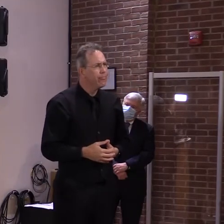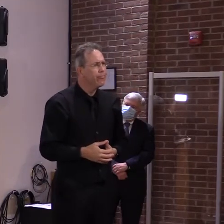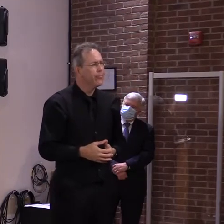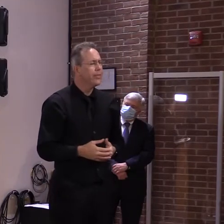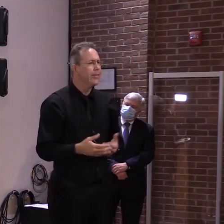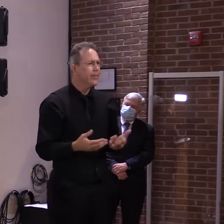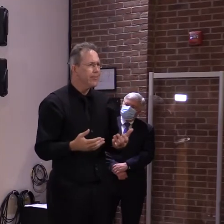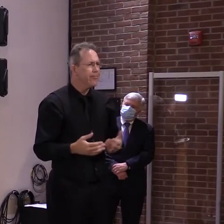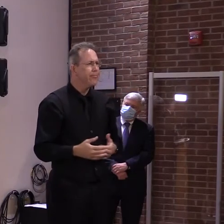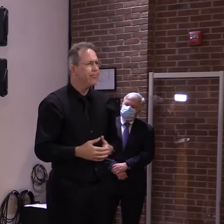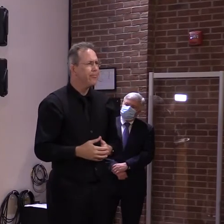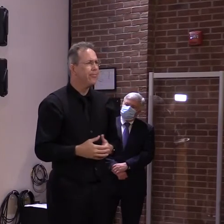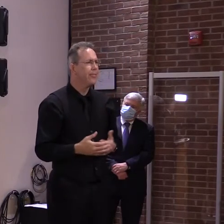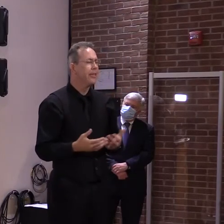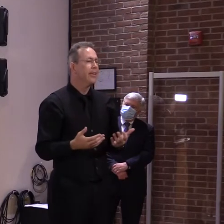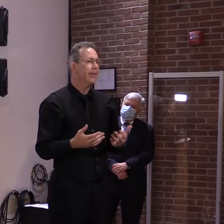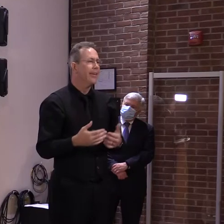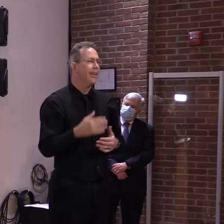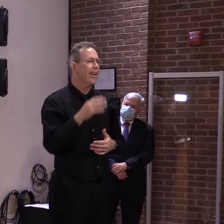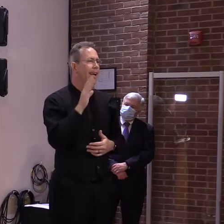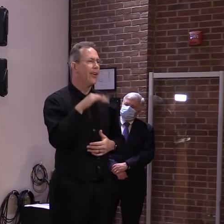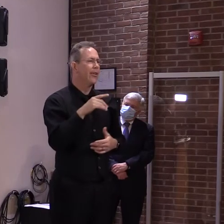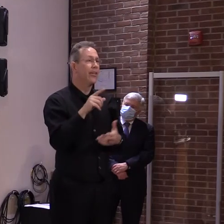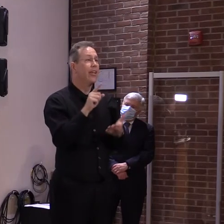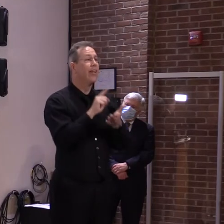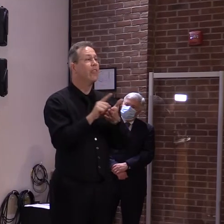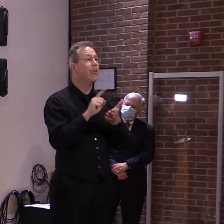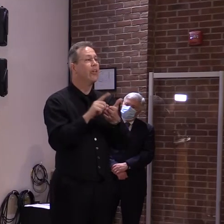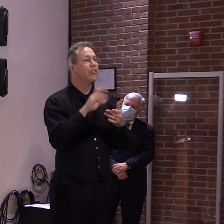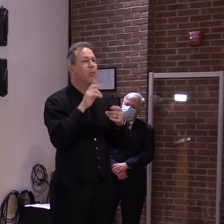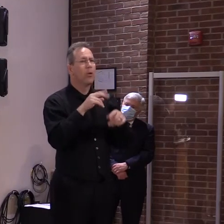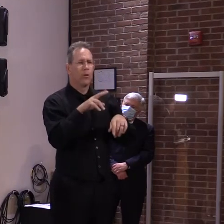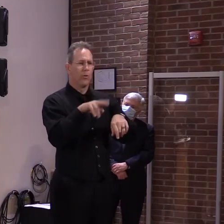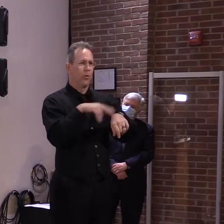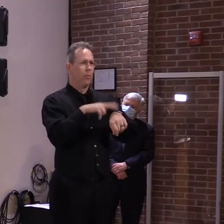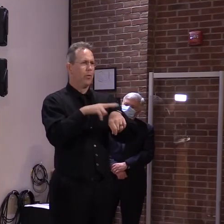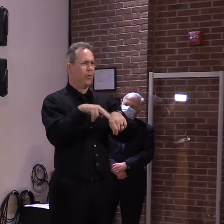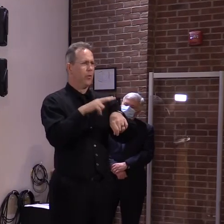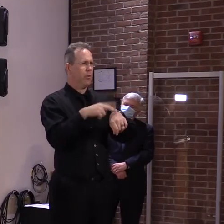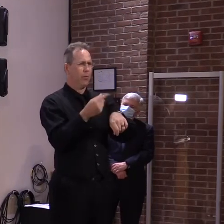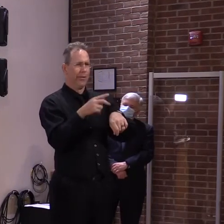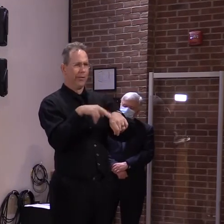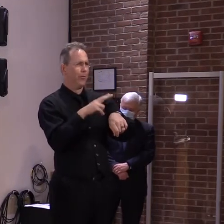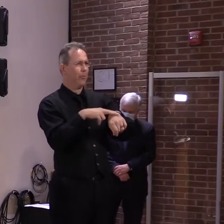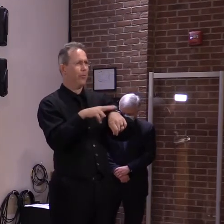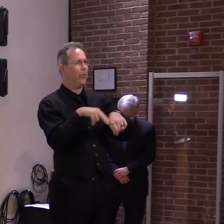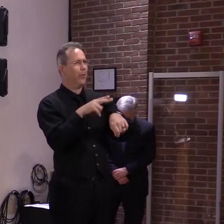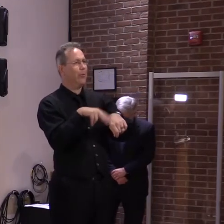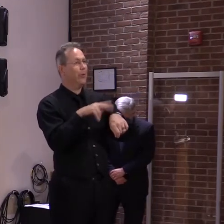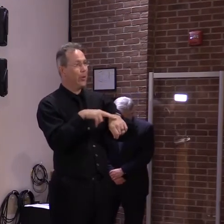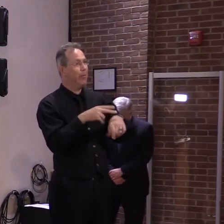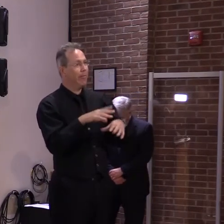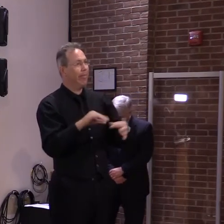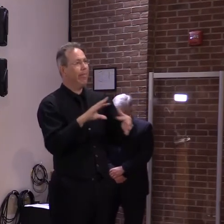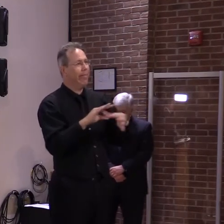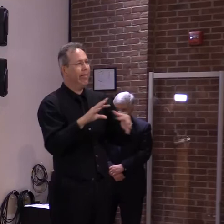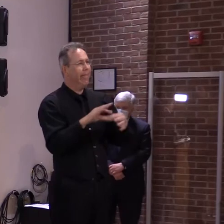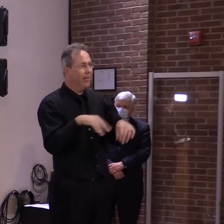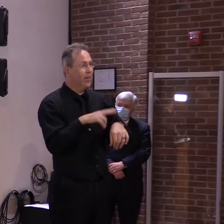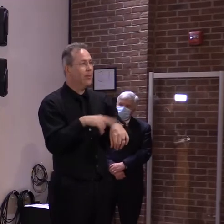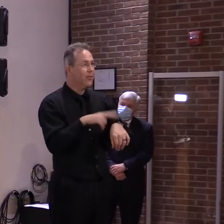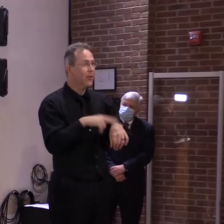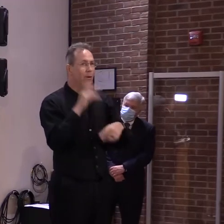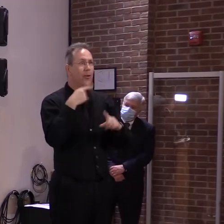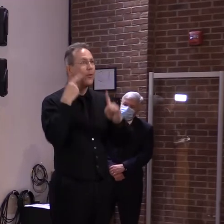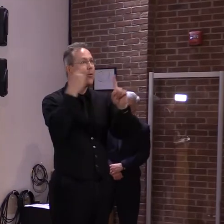back to normalcy, and I believe after the 4th of July, we'll hit our targets, and majority of Vermonters will be vaccinated,